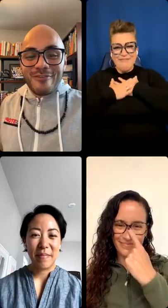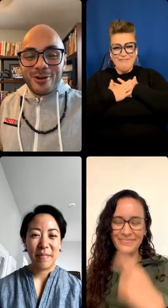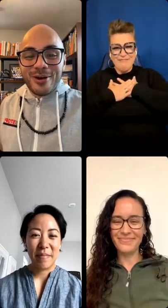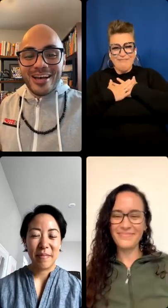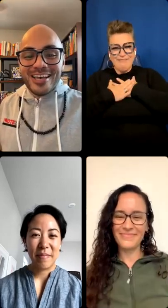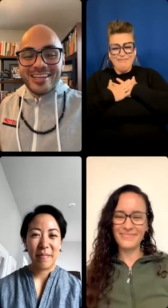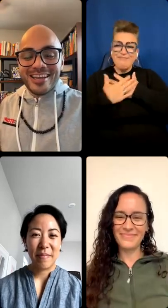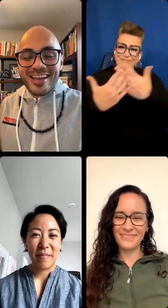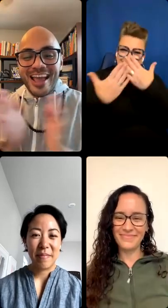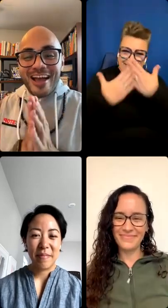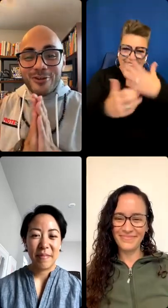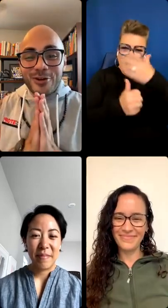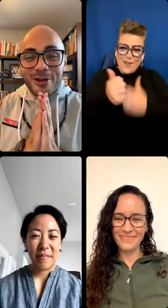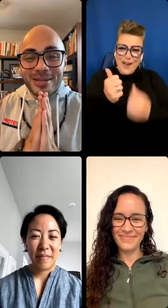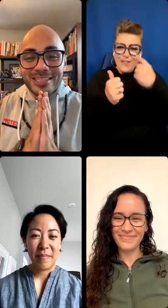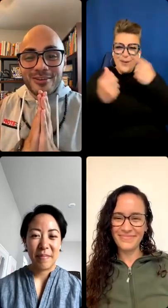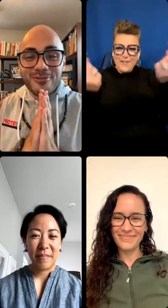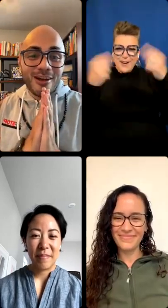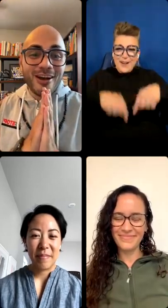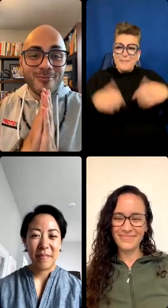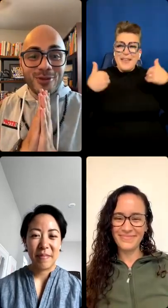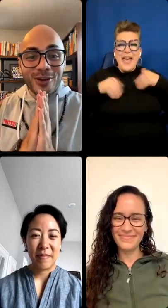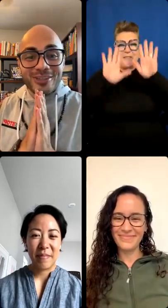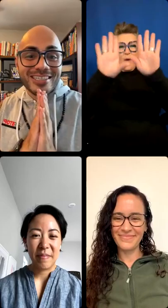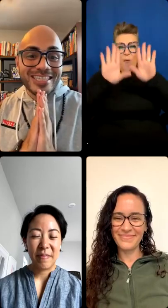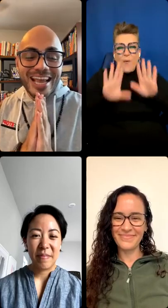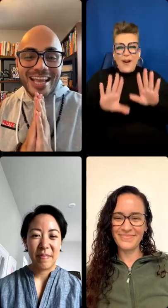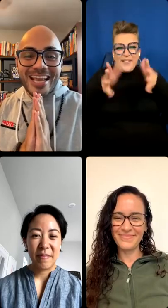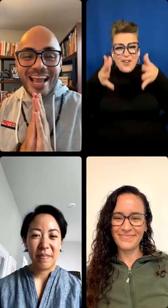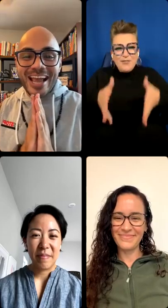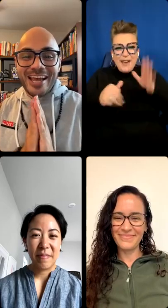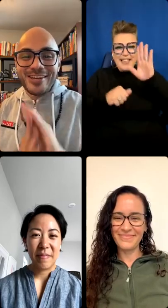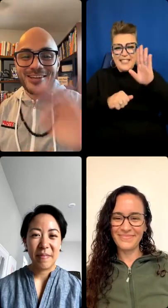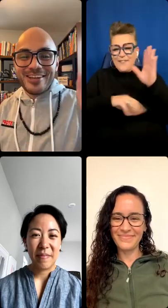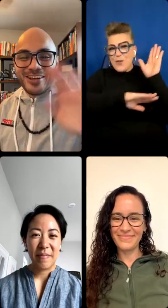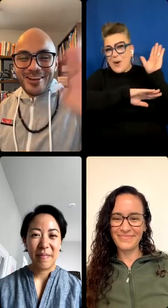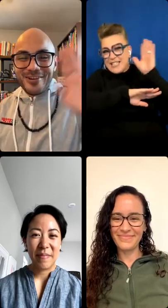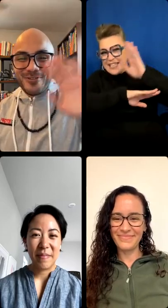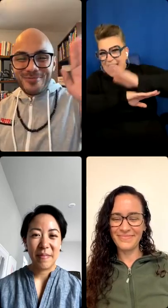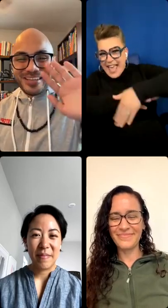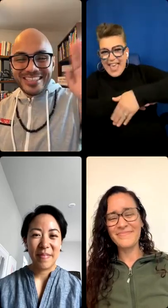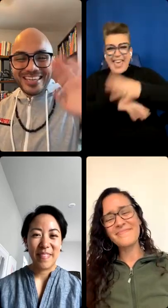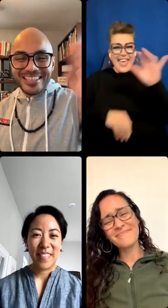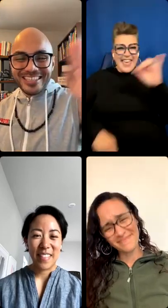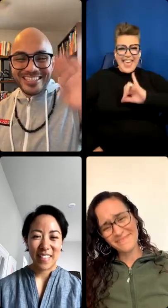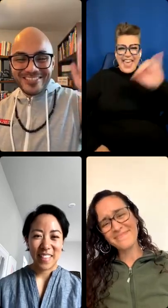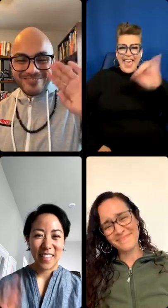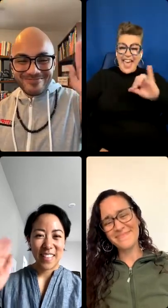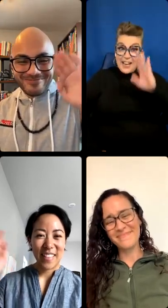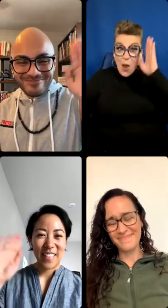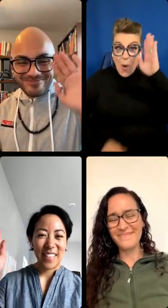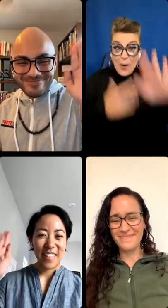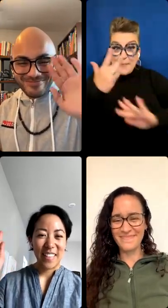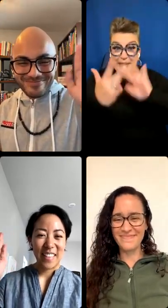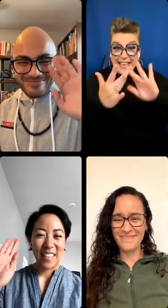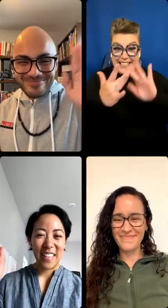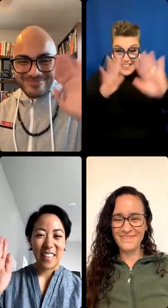Thank you, everyone. Have a great rest of your day, and we'll be in touch.